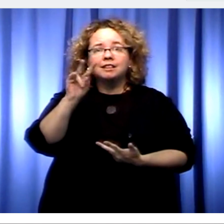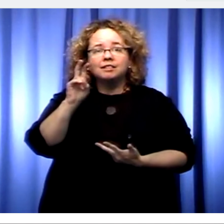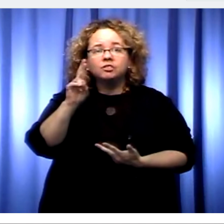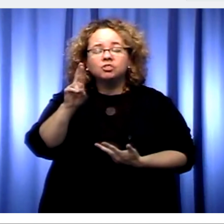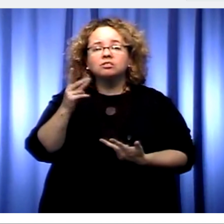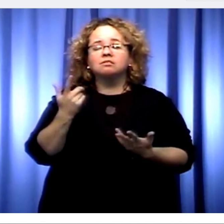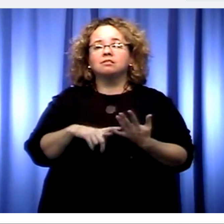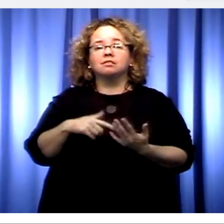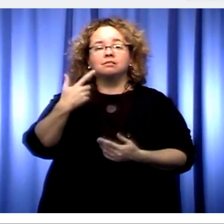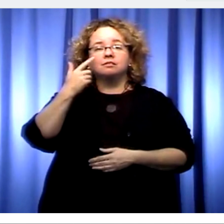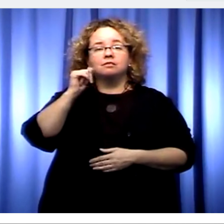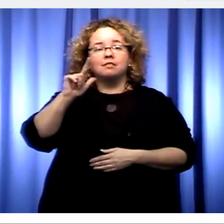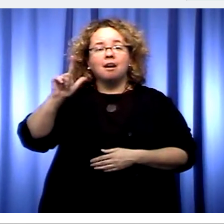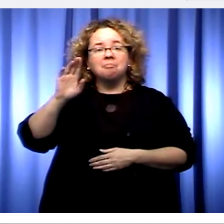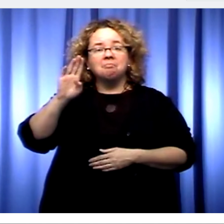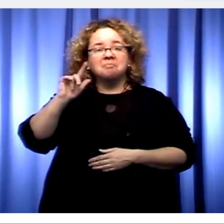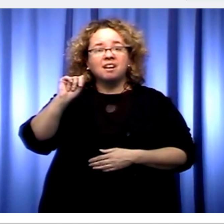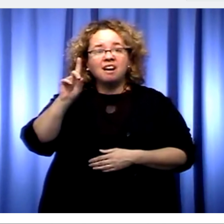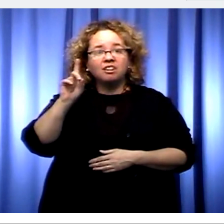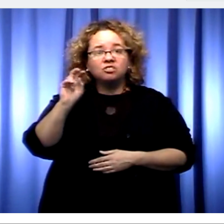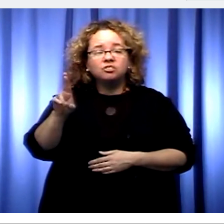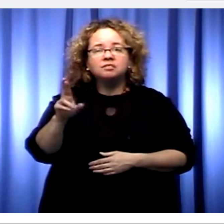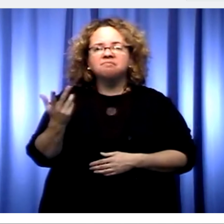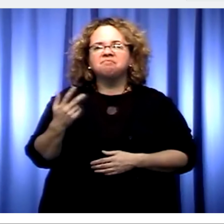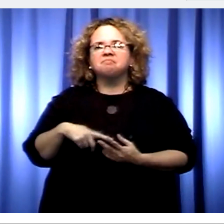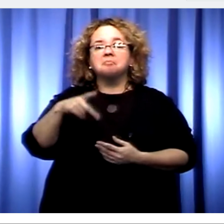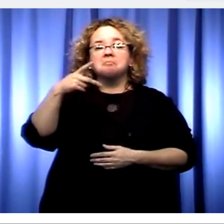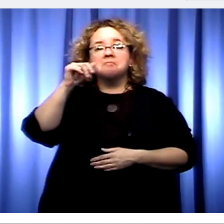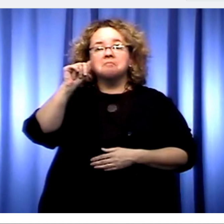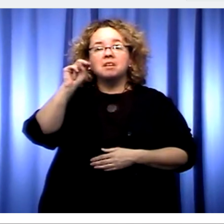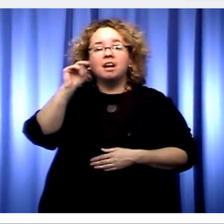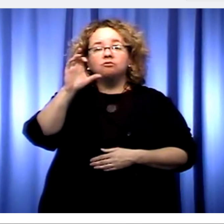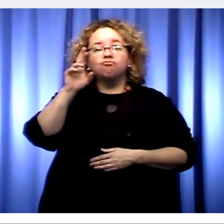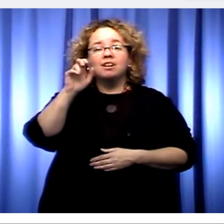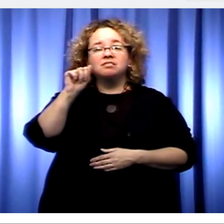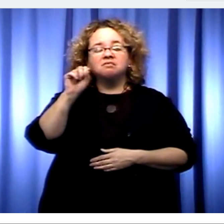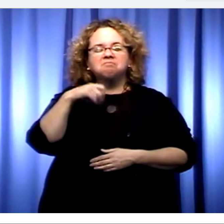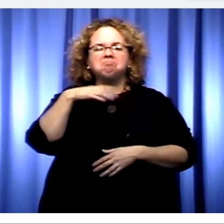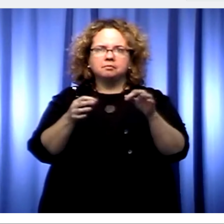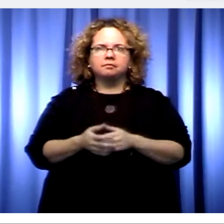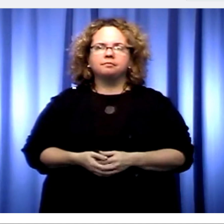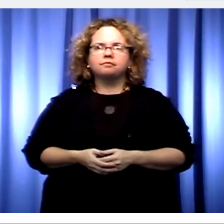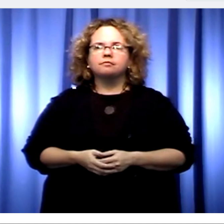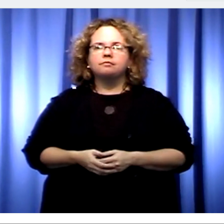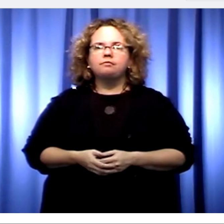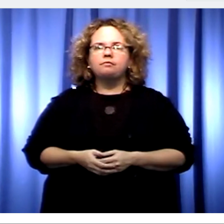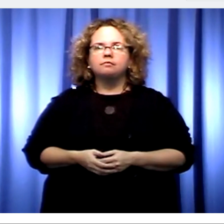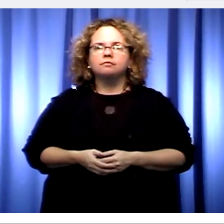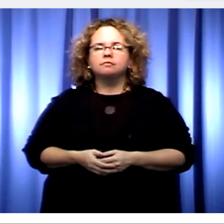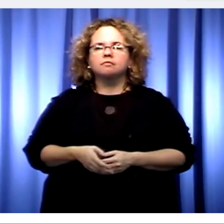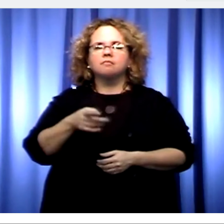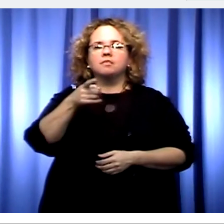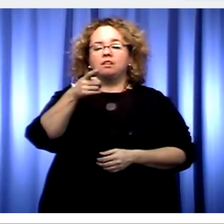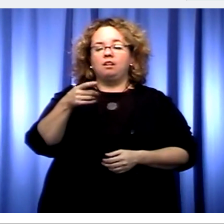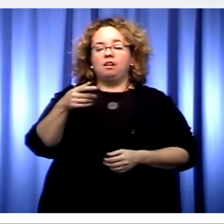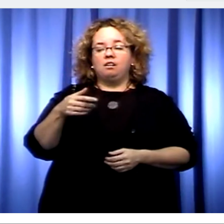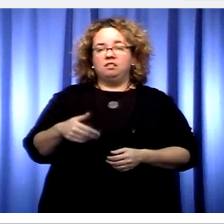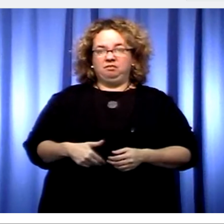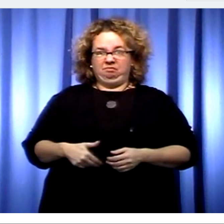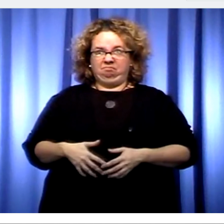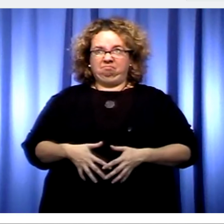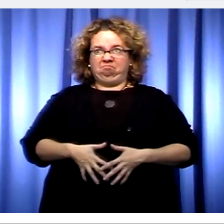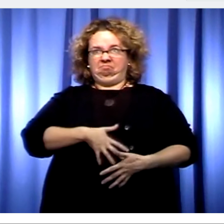teeth or your liver, as well as your pancreas and your appendix. And we will still describe how these